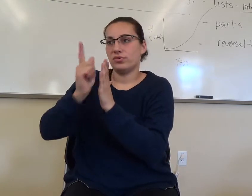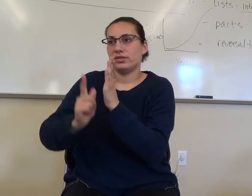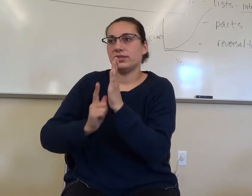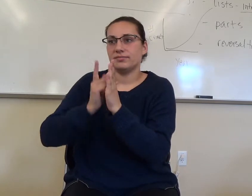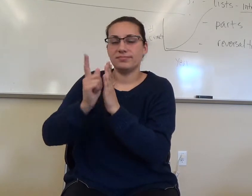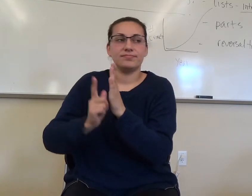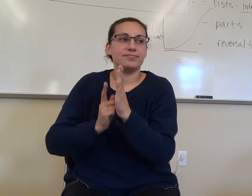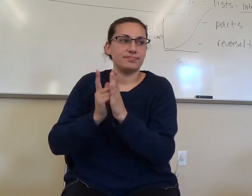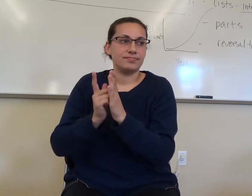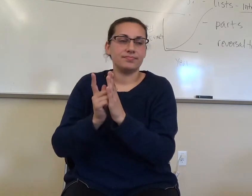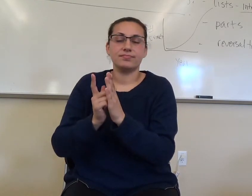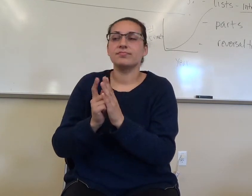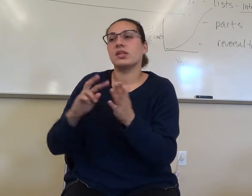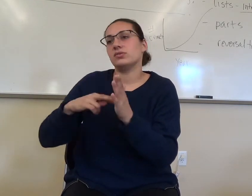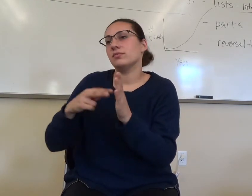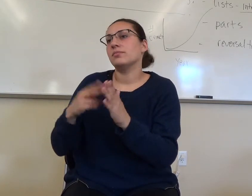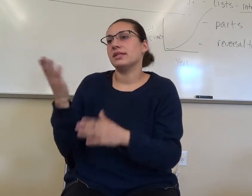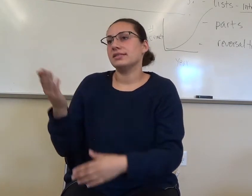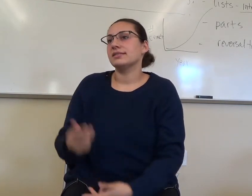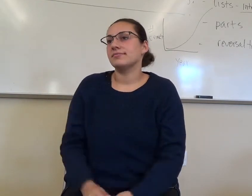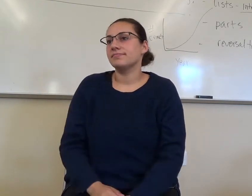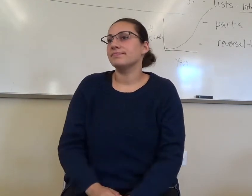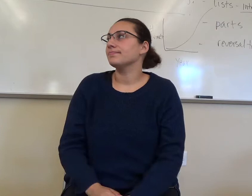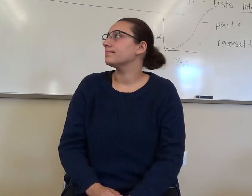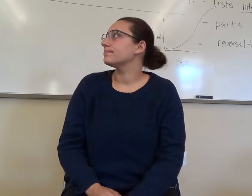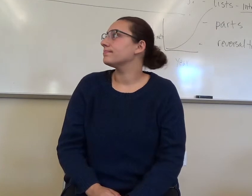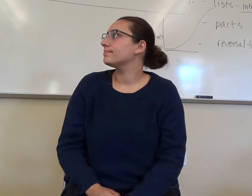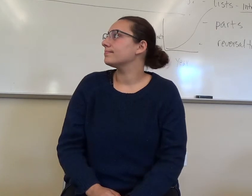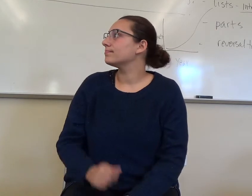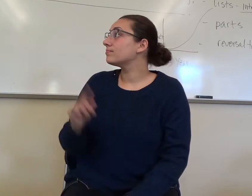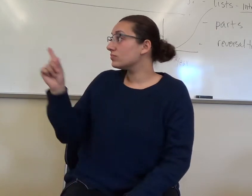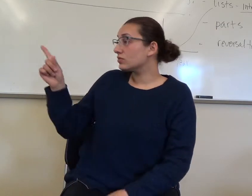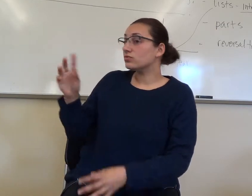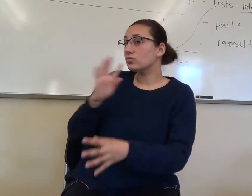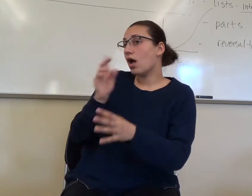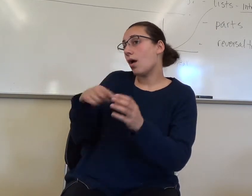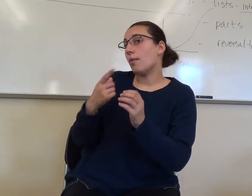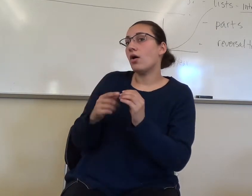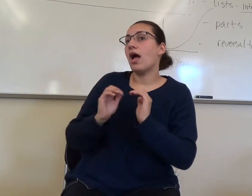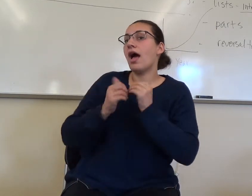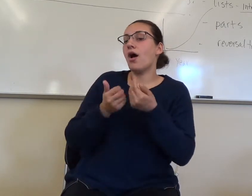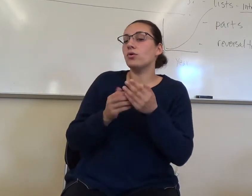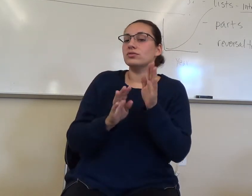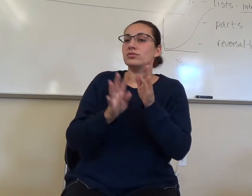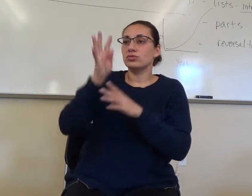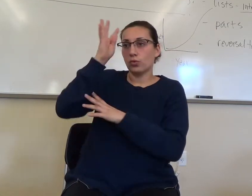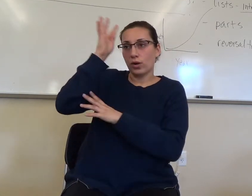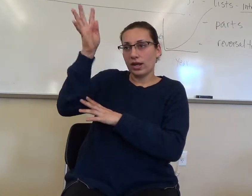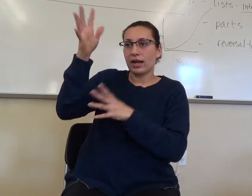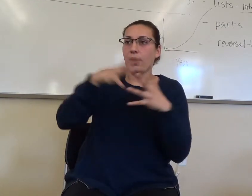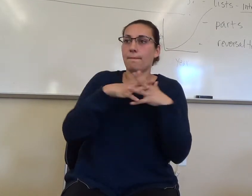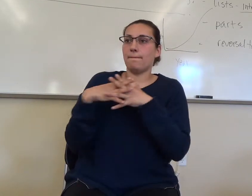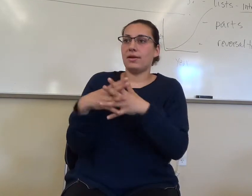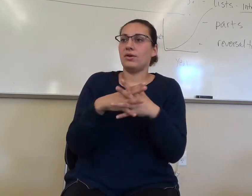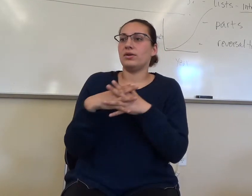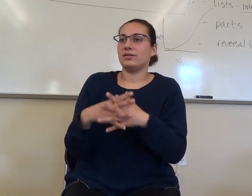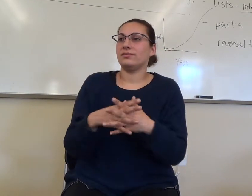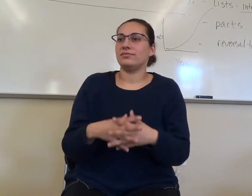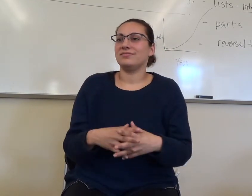That's what this means. So that, yeah, so this is, we're talking about the development of America from a farming country